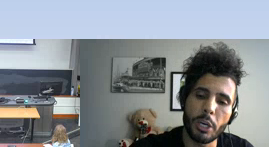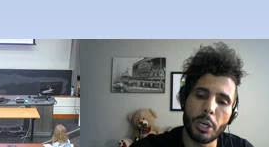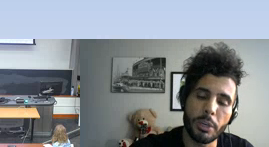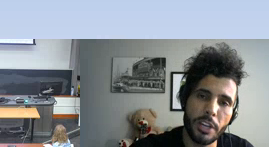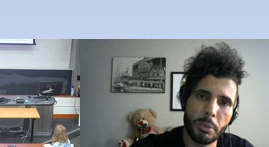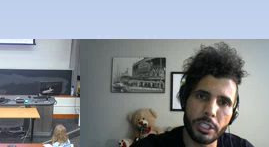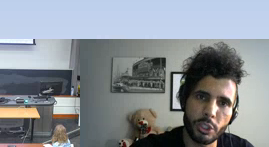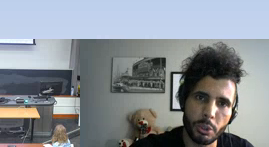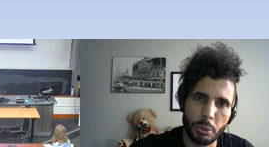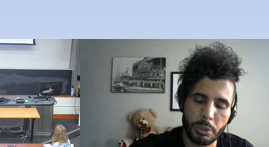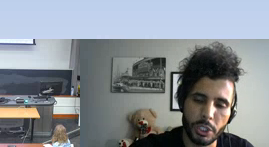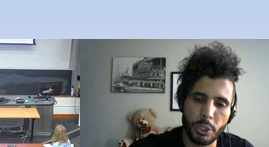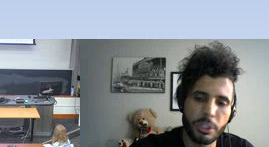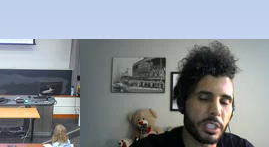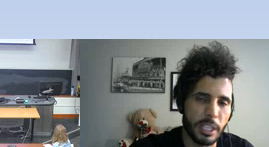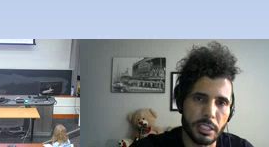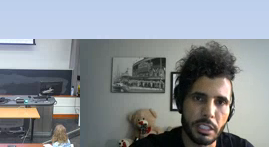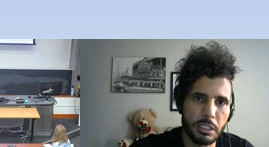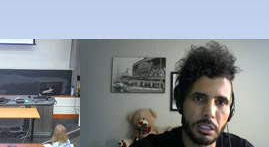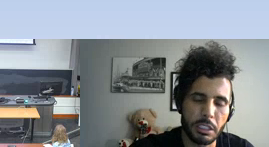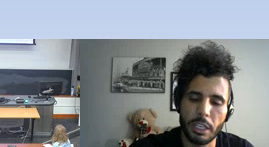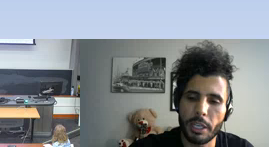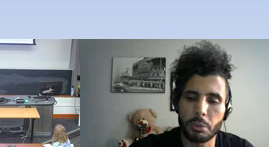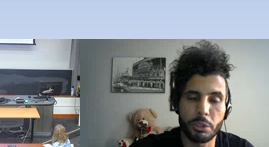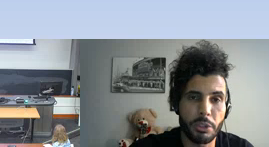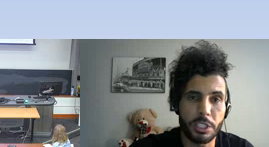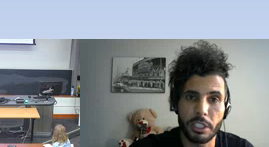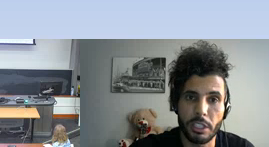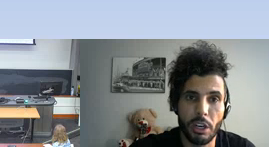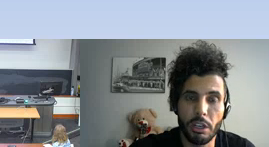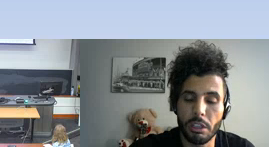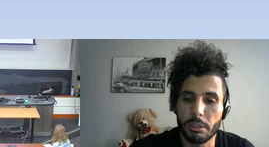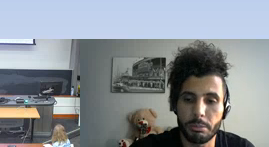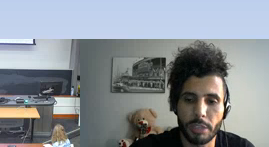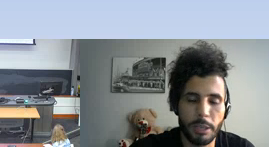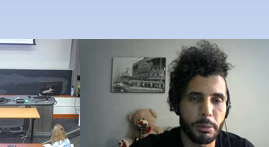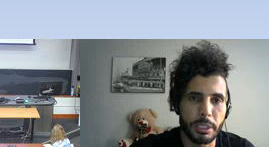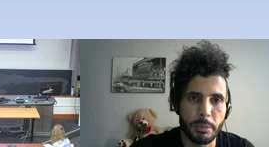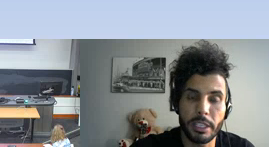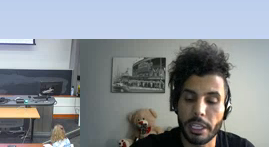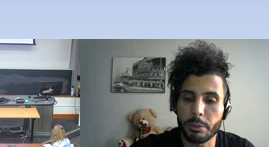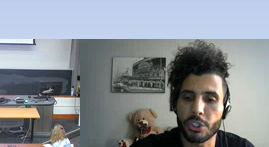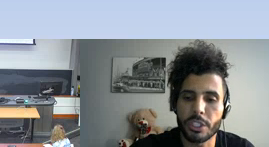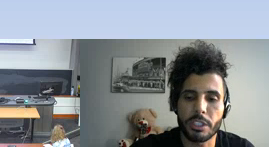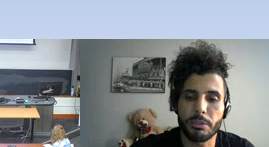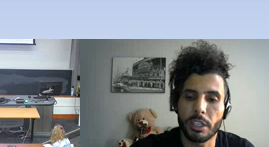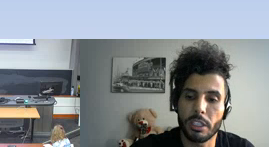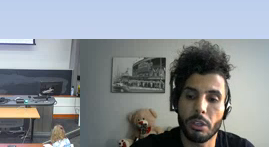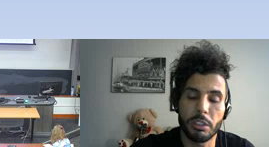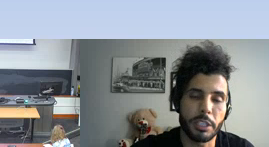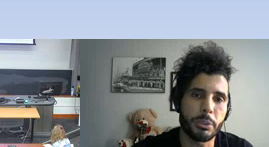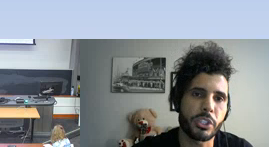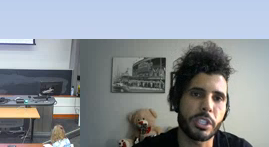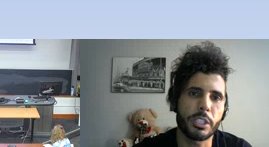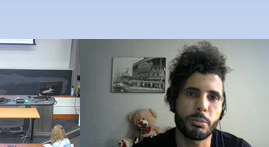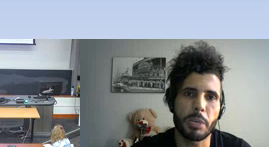Now, another way to use a sentence, and we do this in probably many languages, if not in all languages, is by